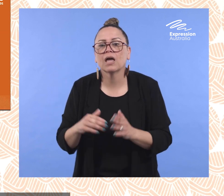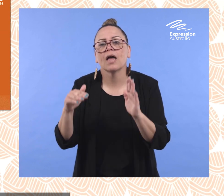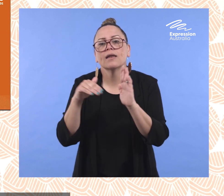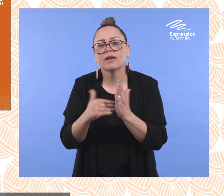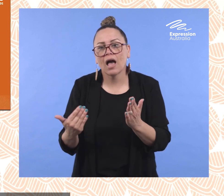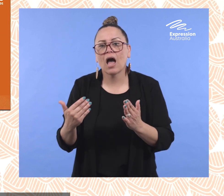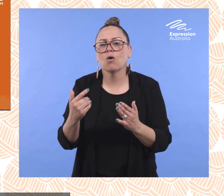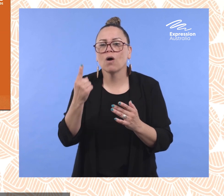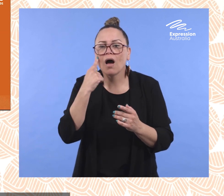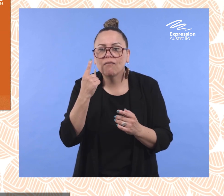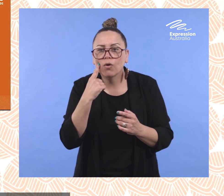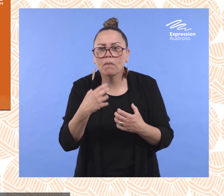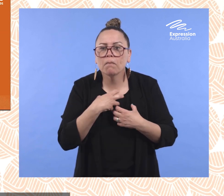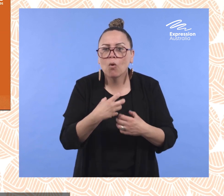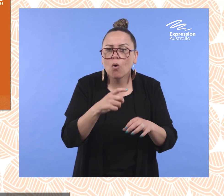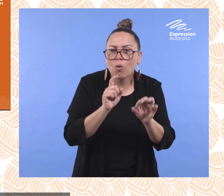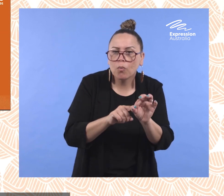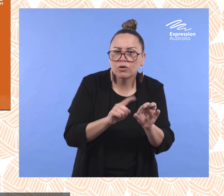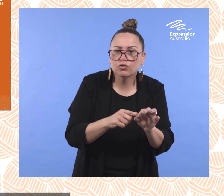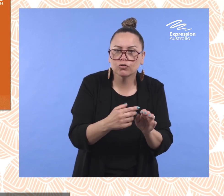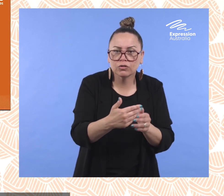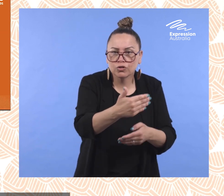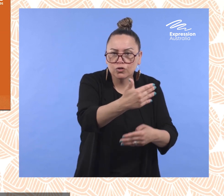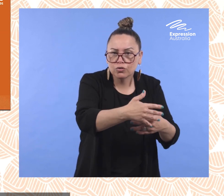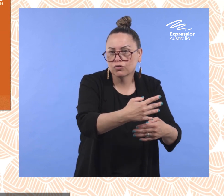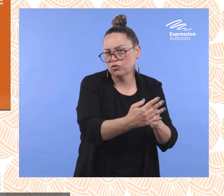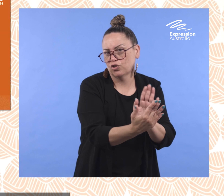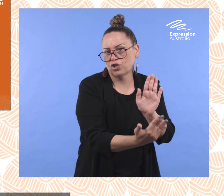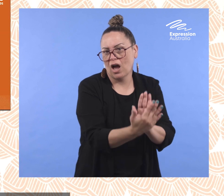some more questions here, Aunty Munya.